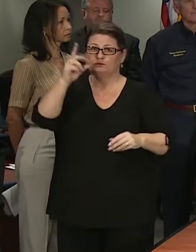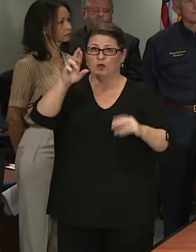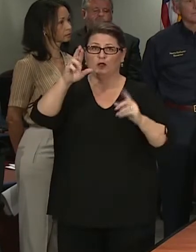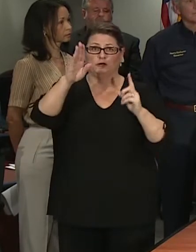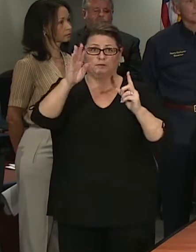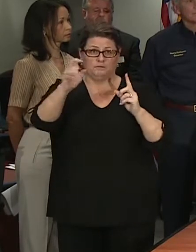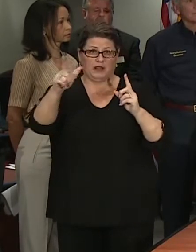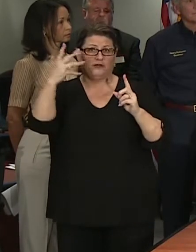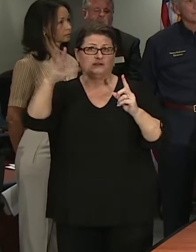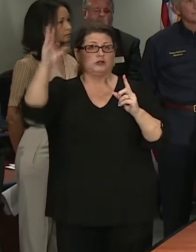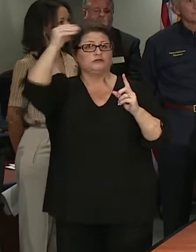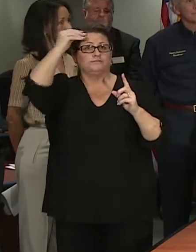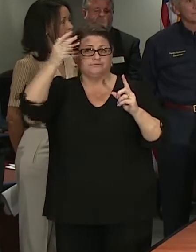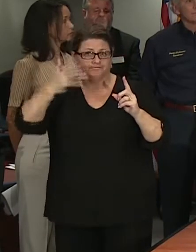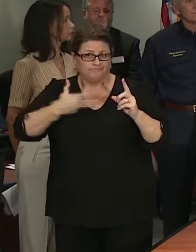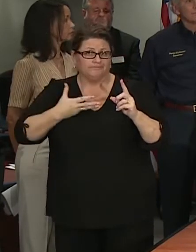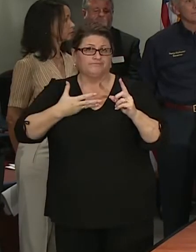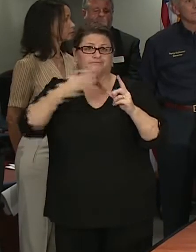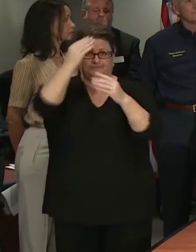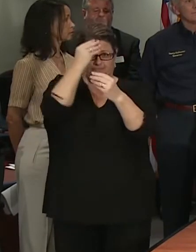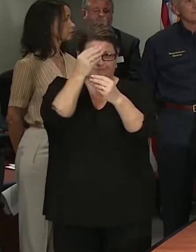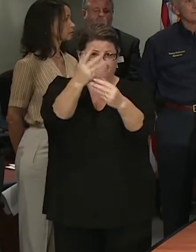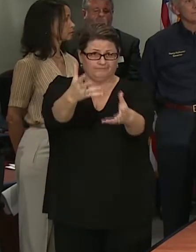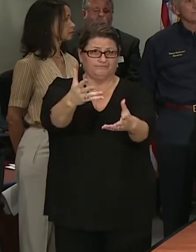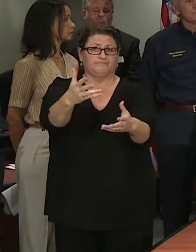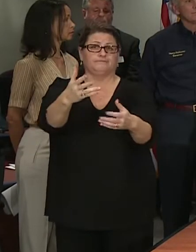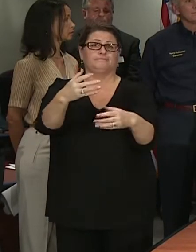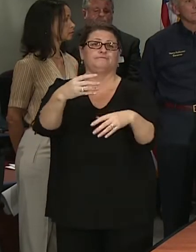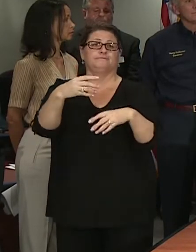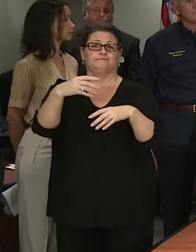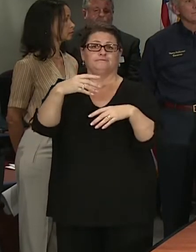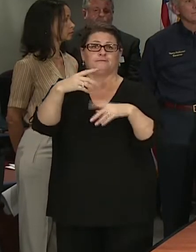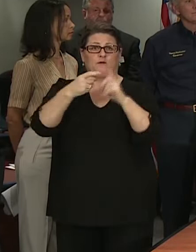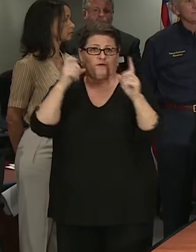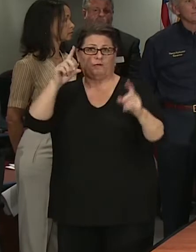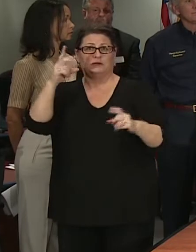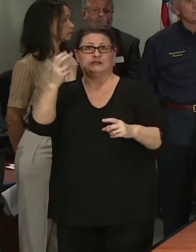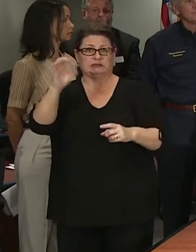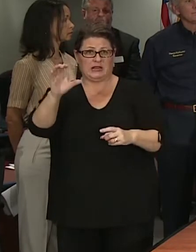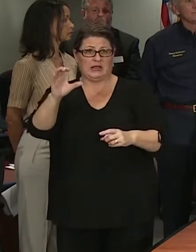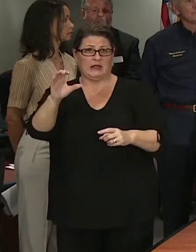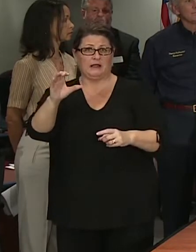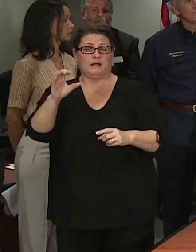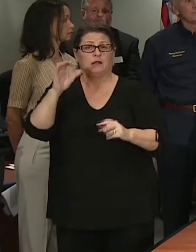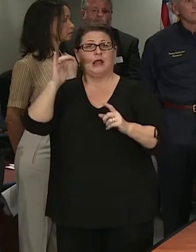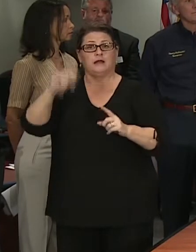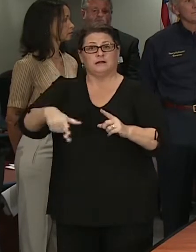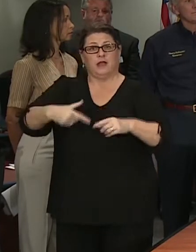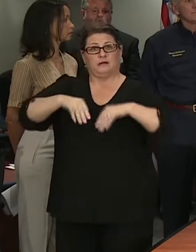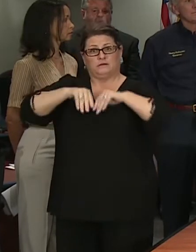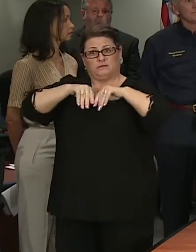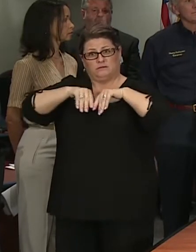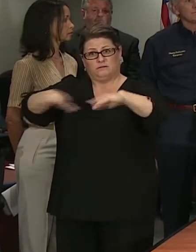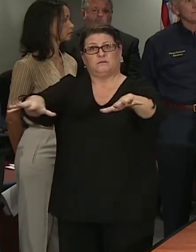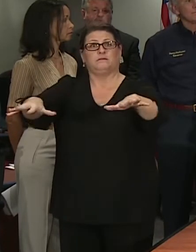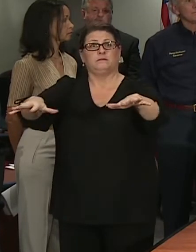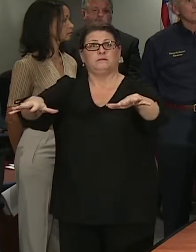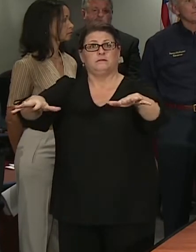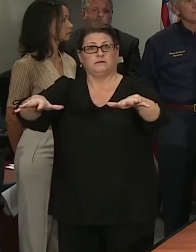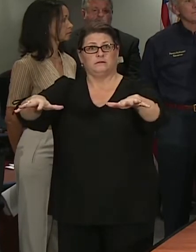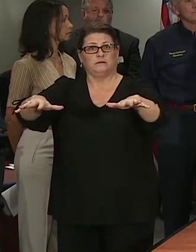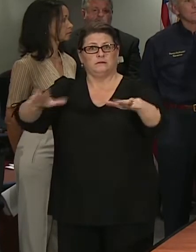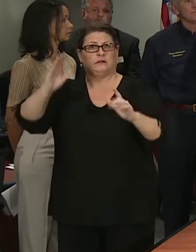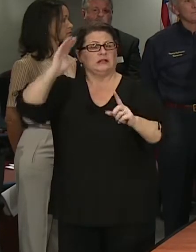others from DHEC over the last couple weeks, that this pandemic is an